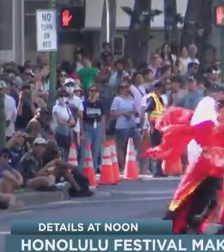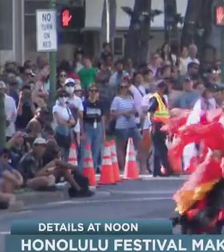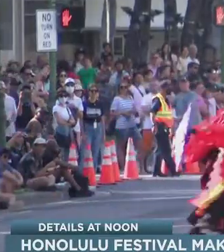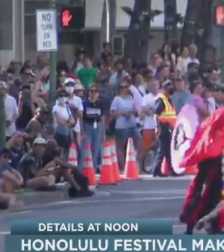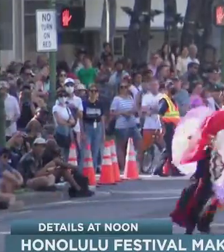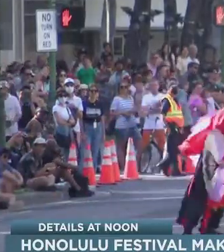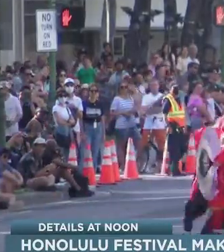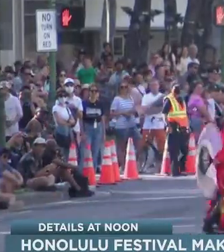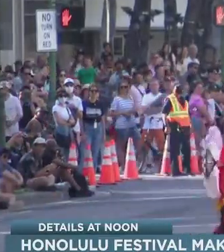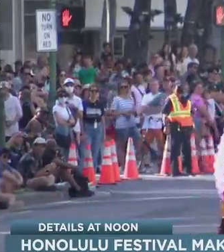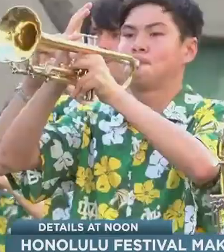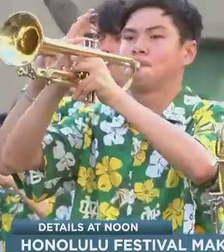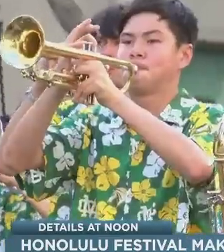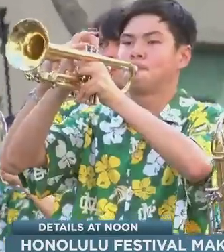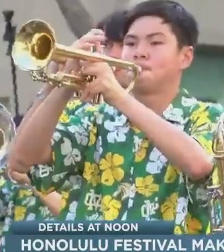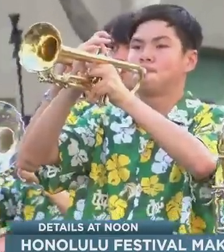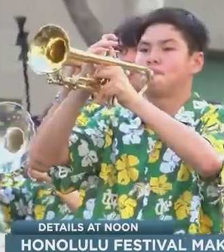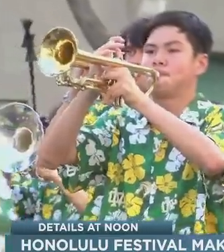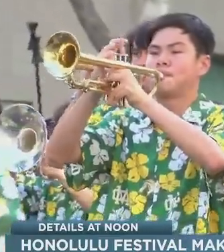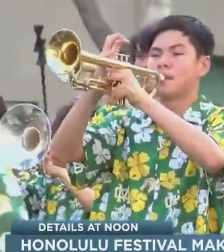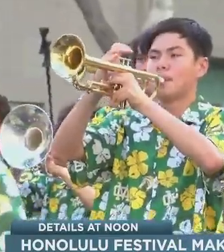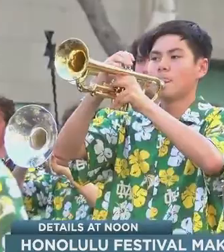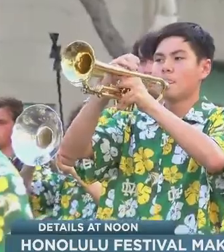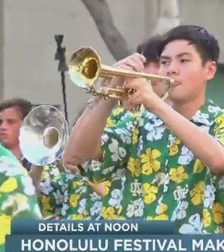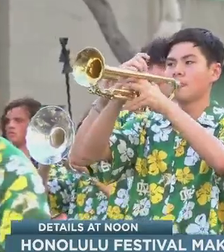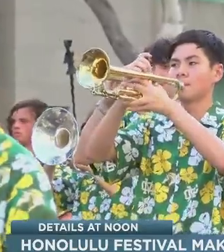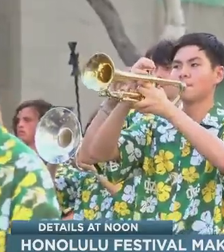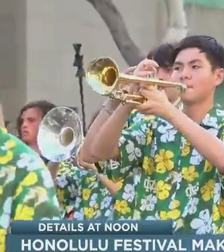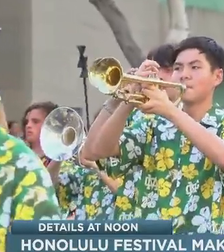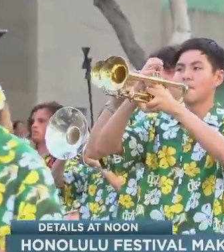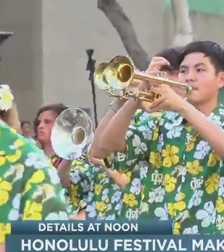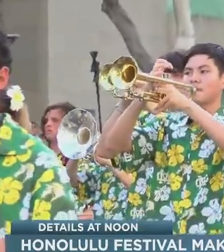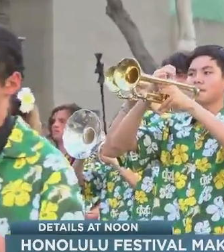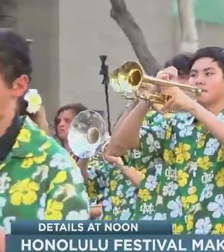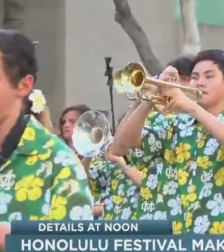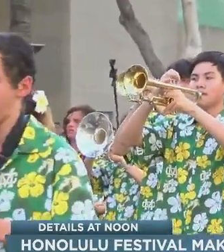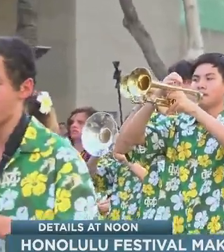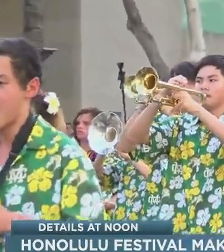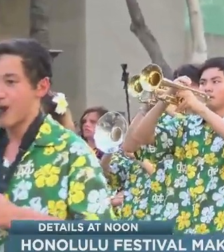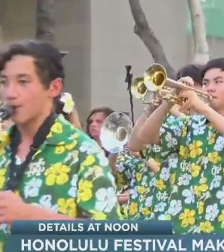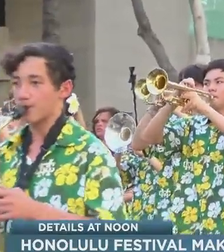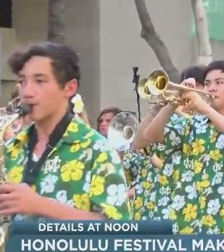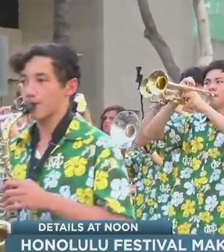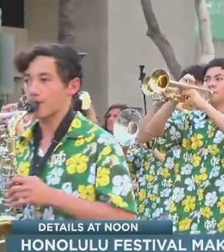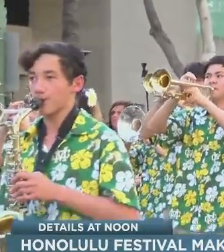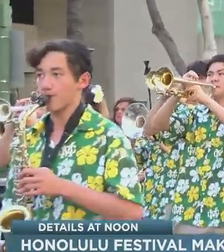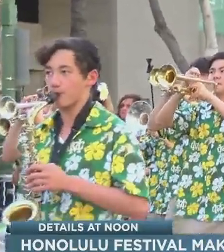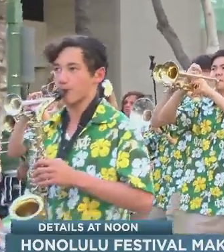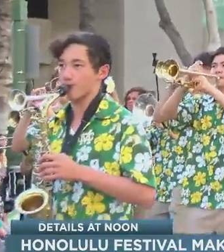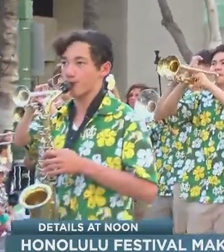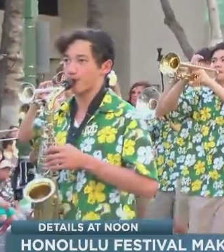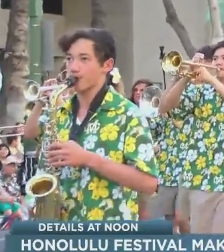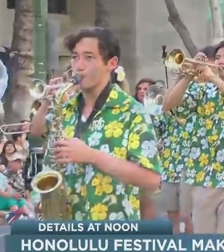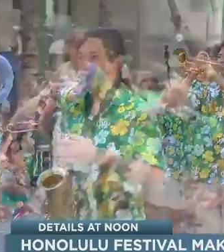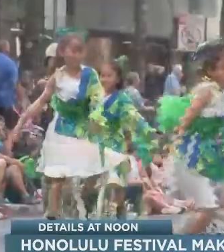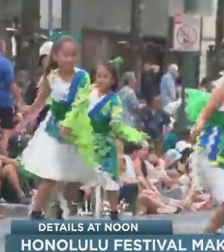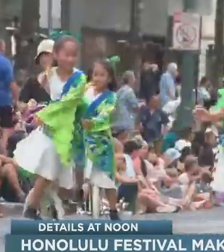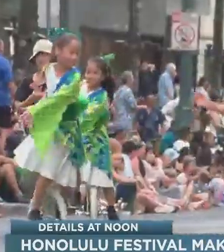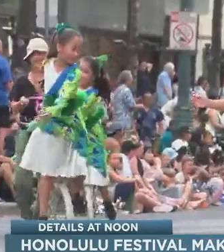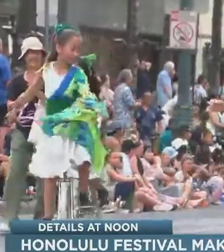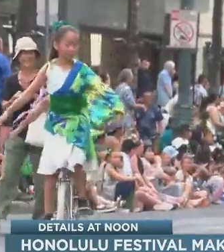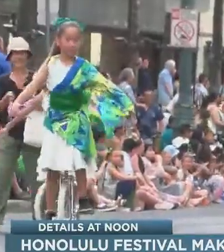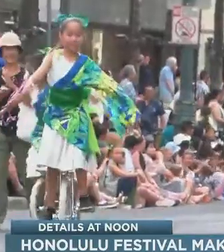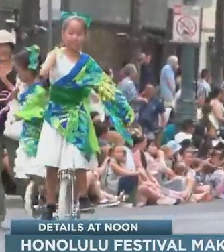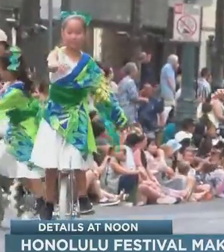around the Pacific. The festival also included a bon dance, food and craft fairs, along with exhibits and performances